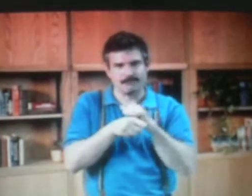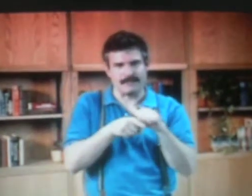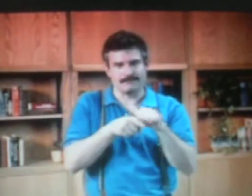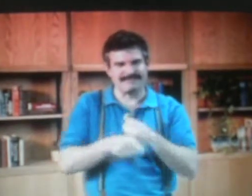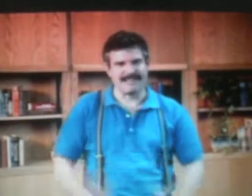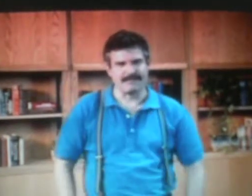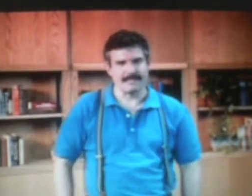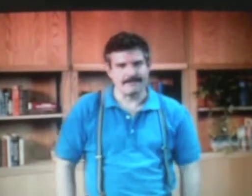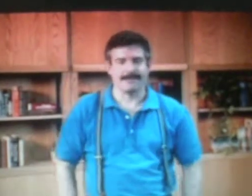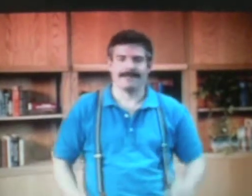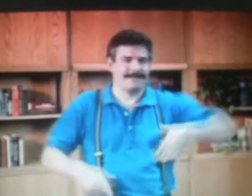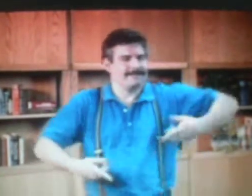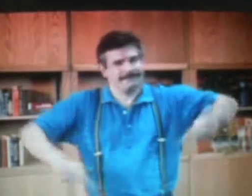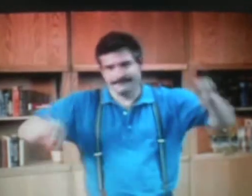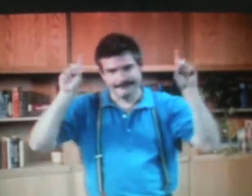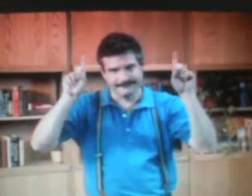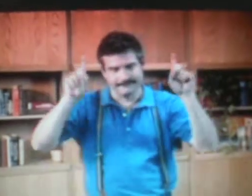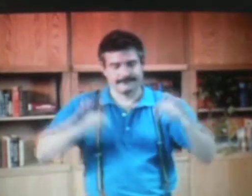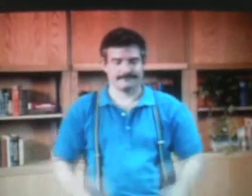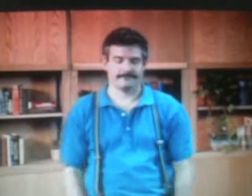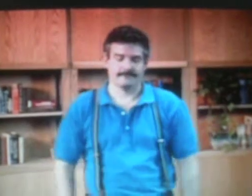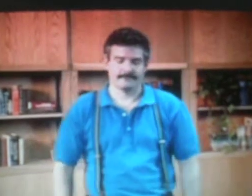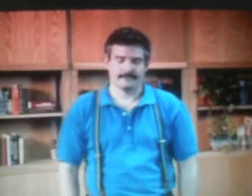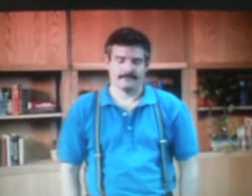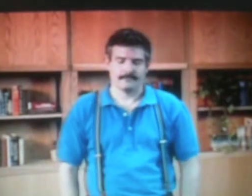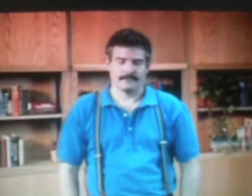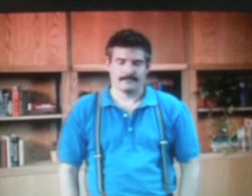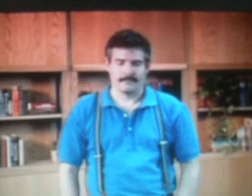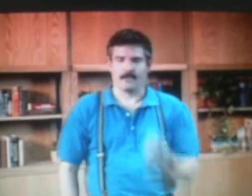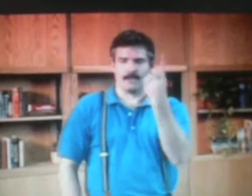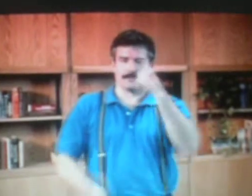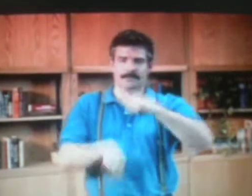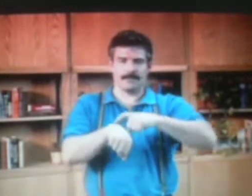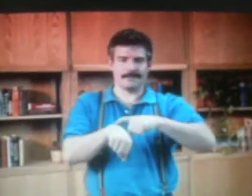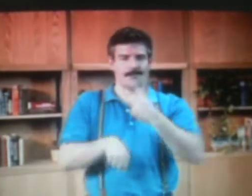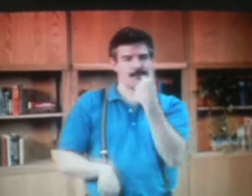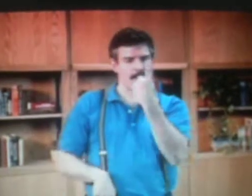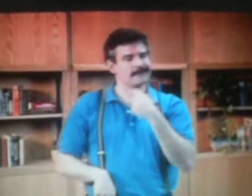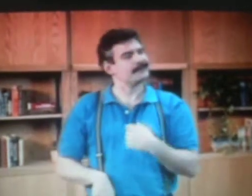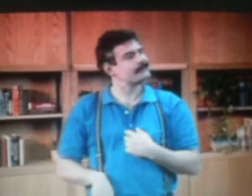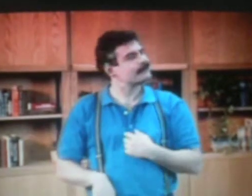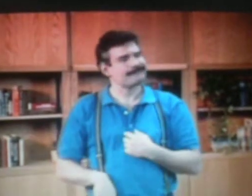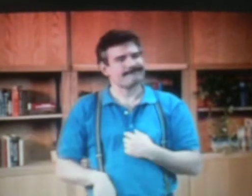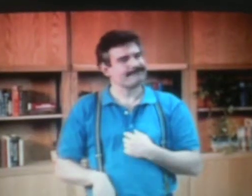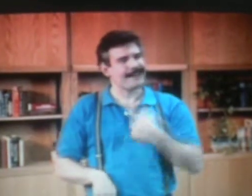into a mirror and I would practice trying to speak faster, but I had no success.